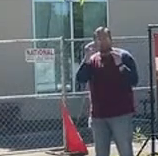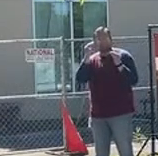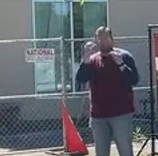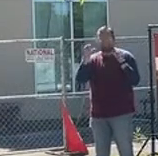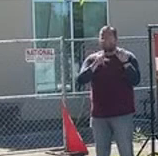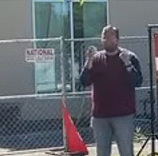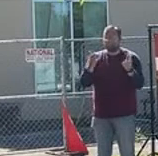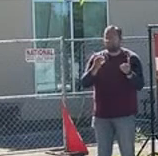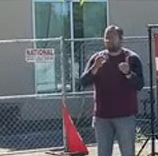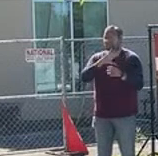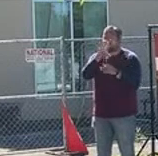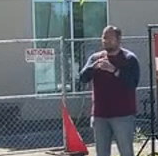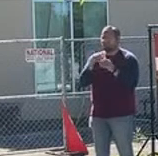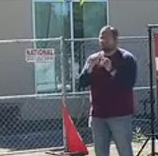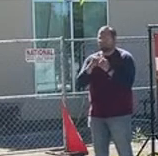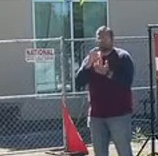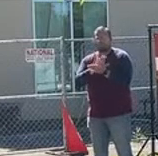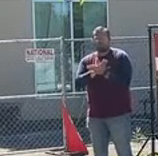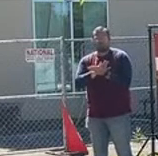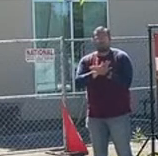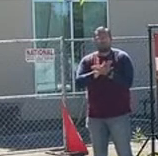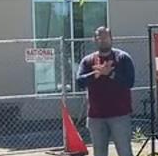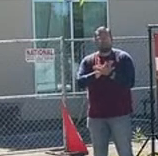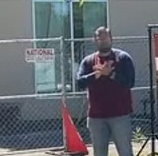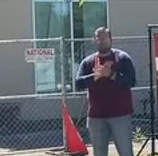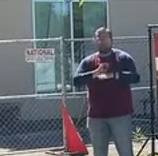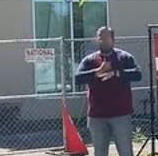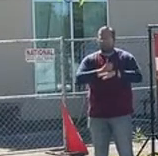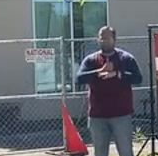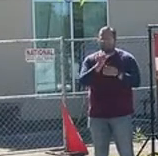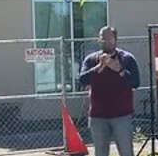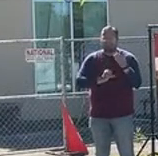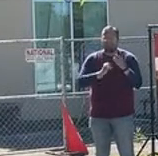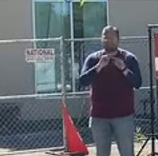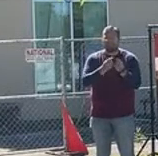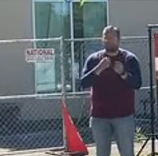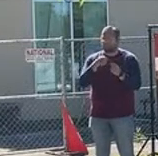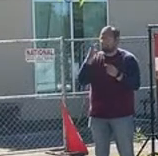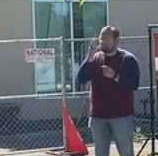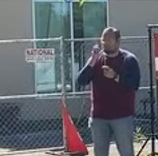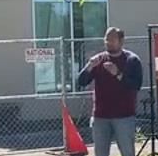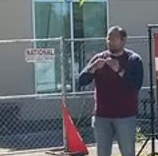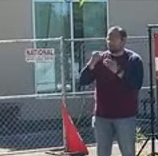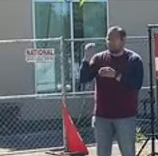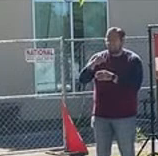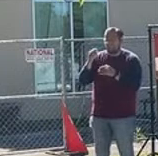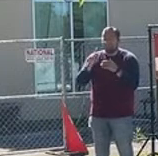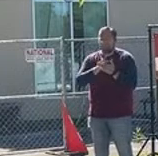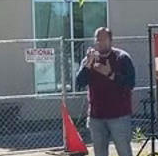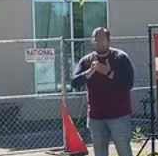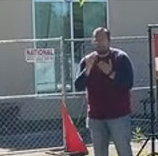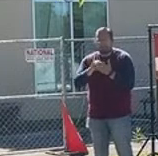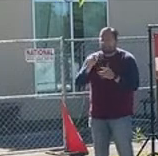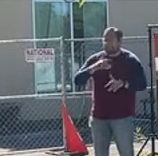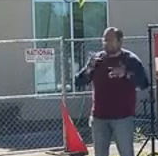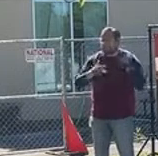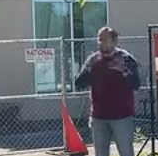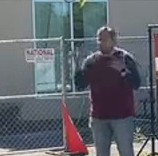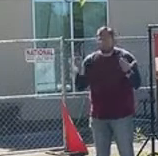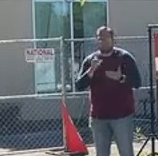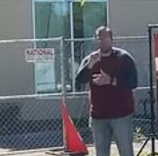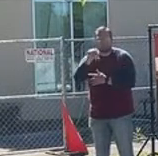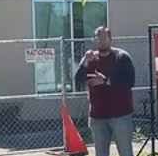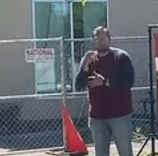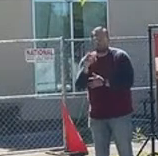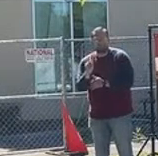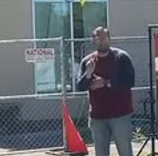been part of the school-based design team. So I've been hearing about this project and the excitement about it at Stevens